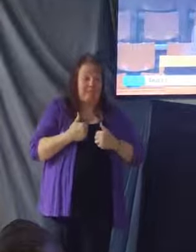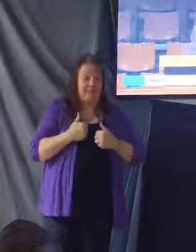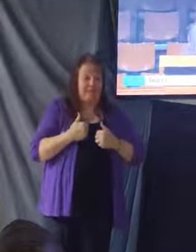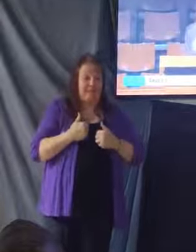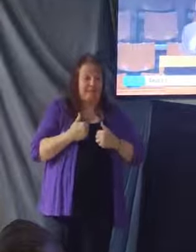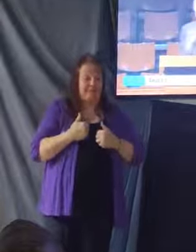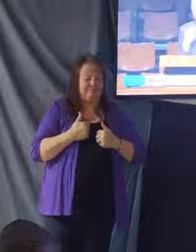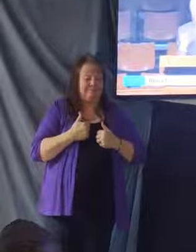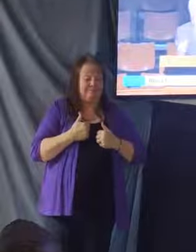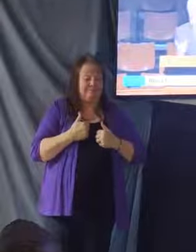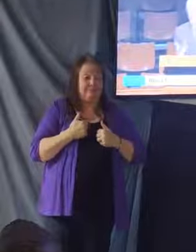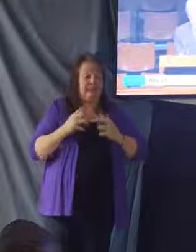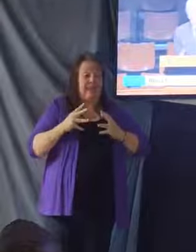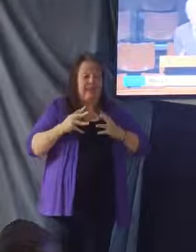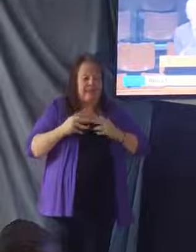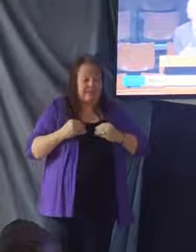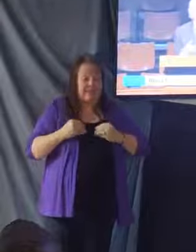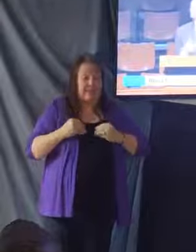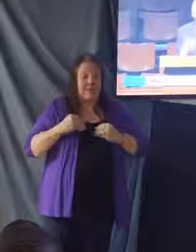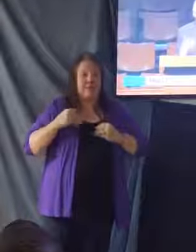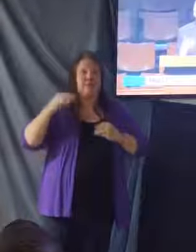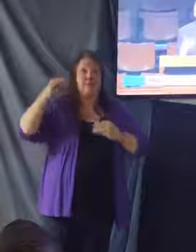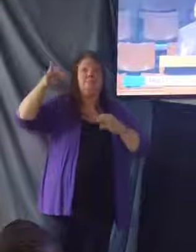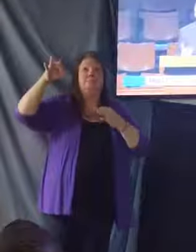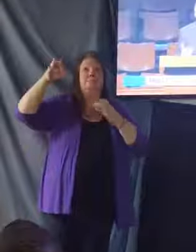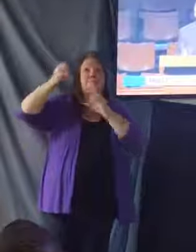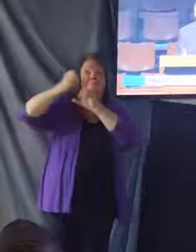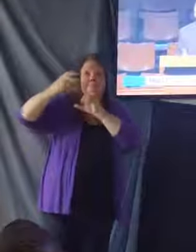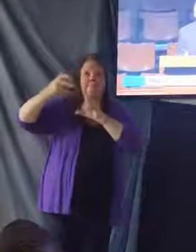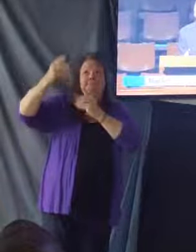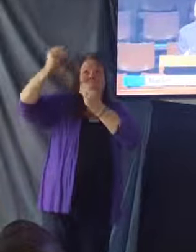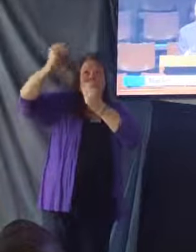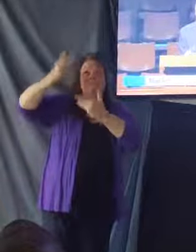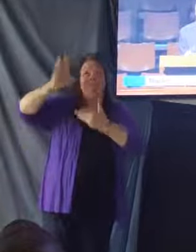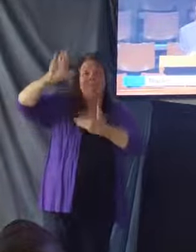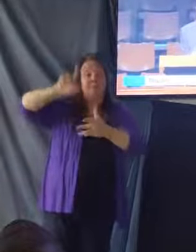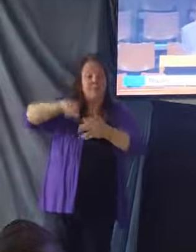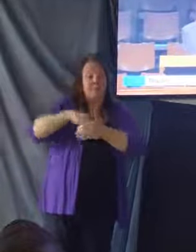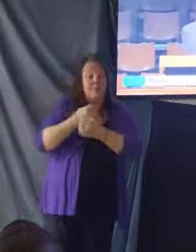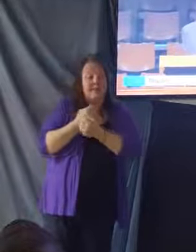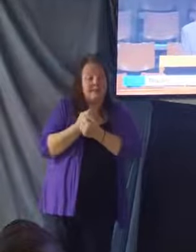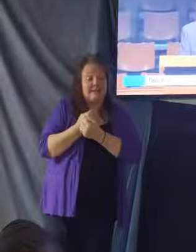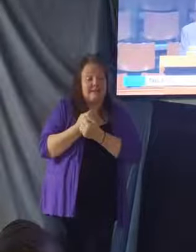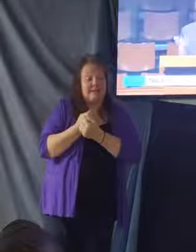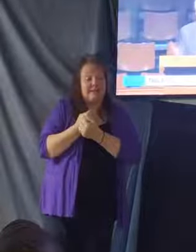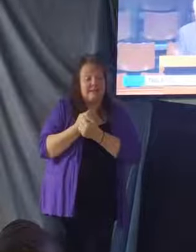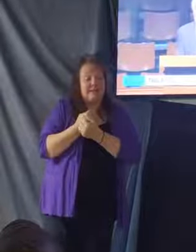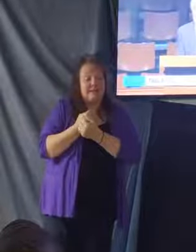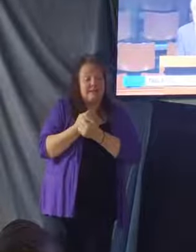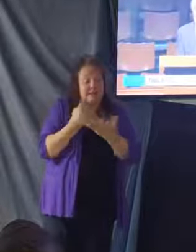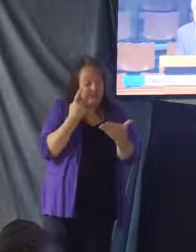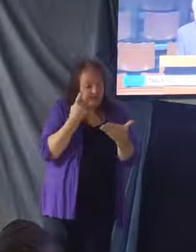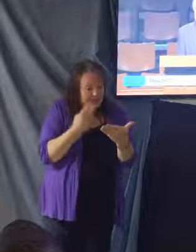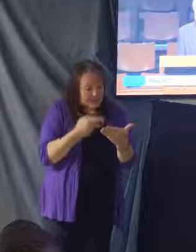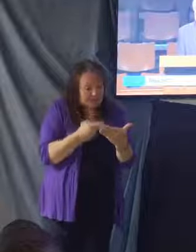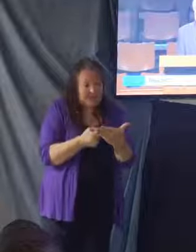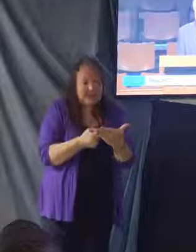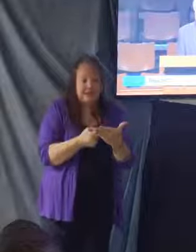out? Accepting the instructions from God's grace that are unfolded in His